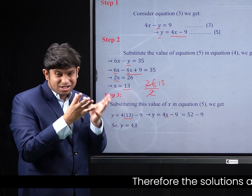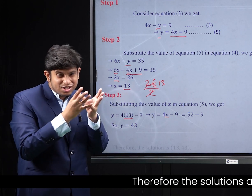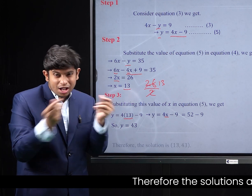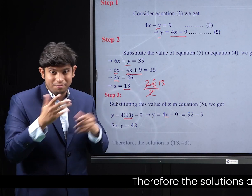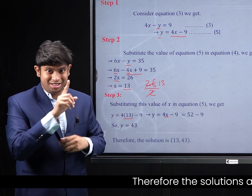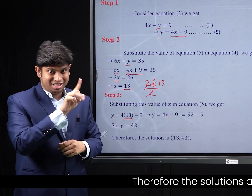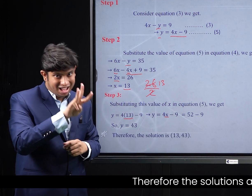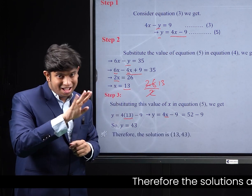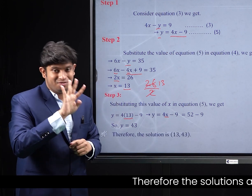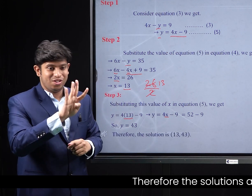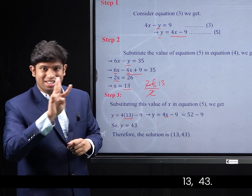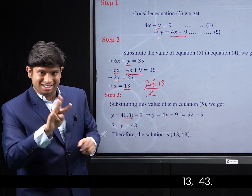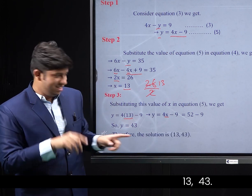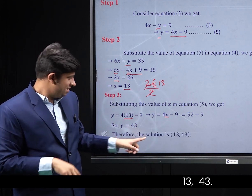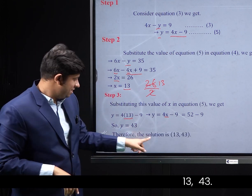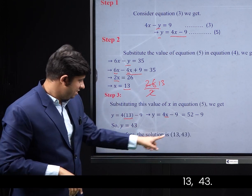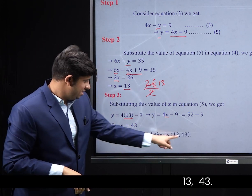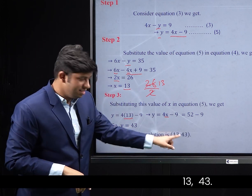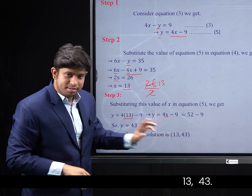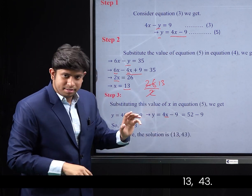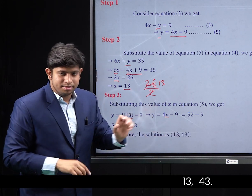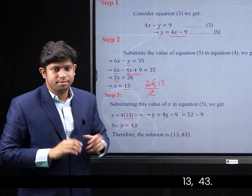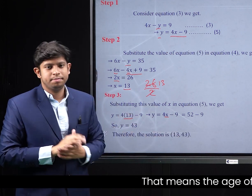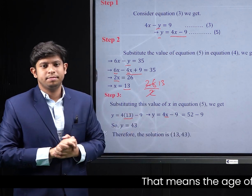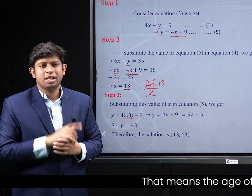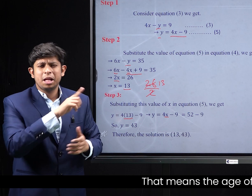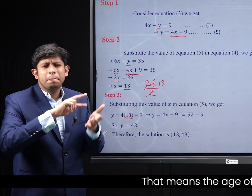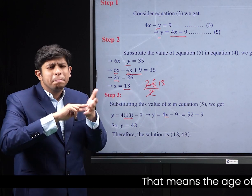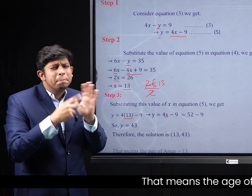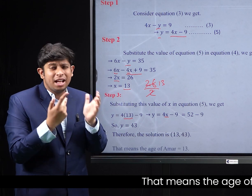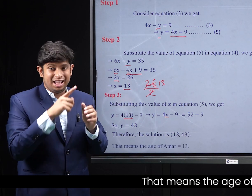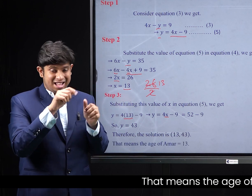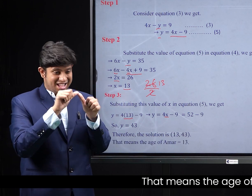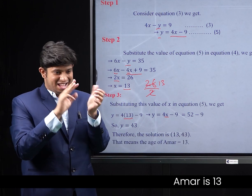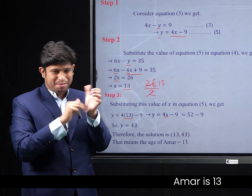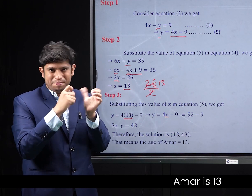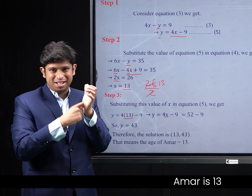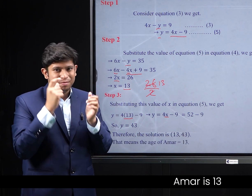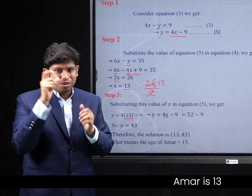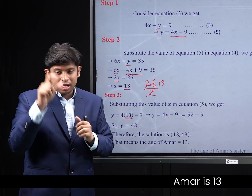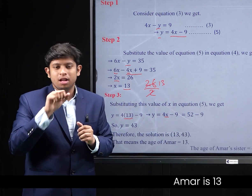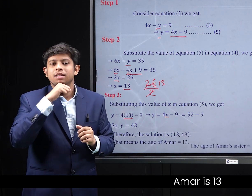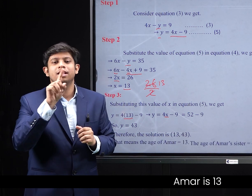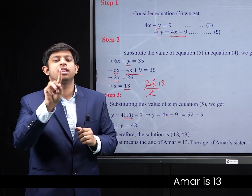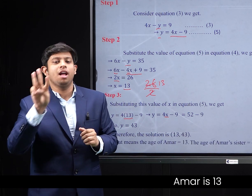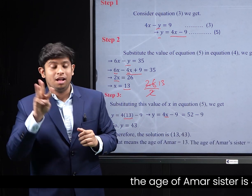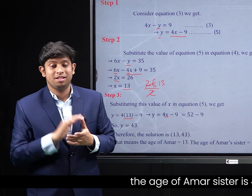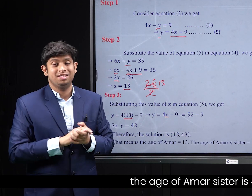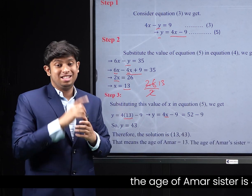Therefore, the solutions are 13, 43. That means the age of Amar is 13, the age of